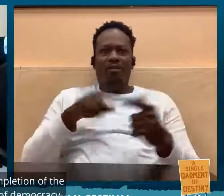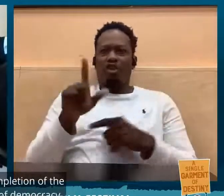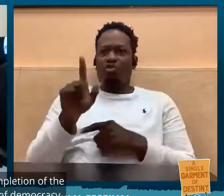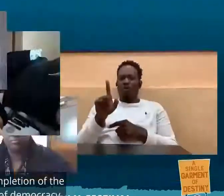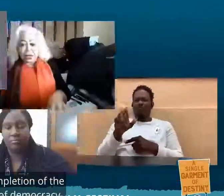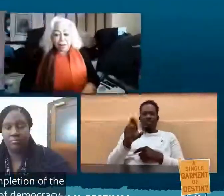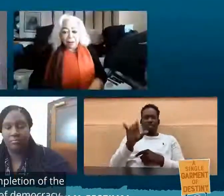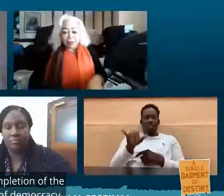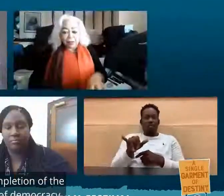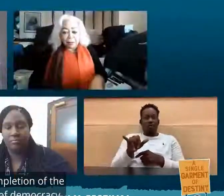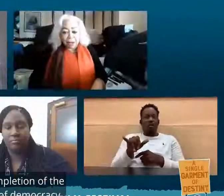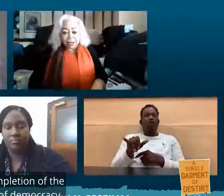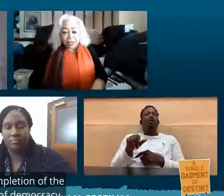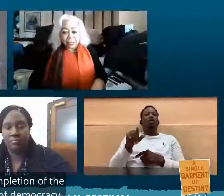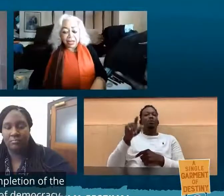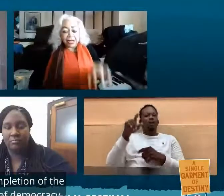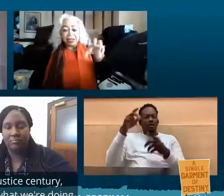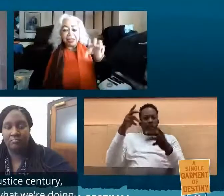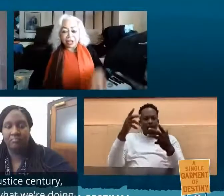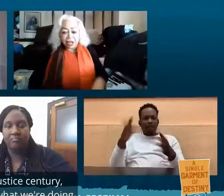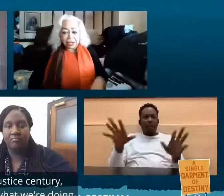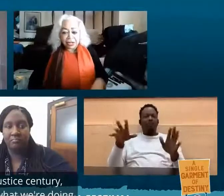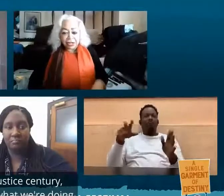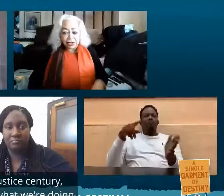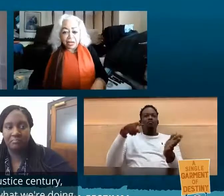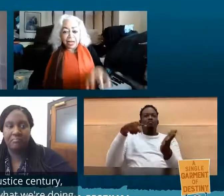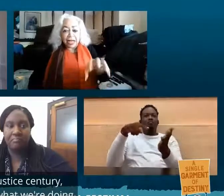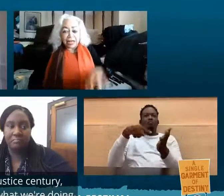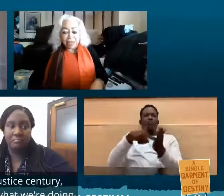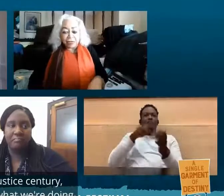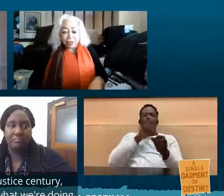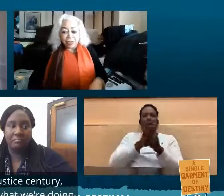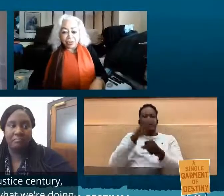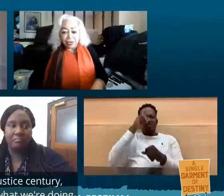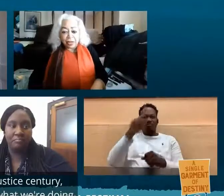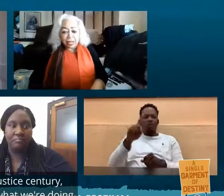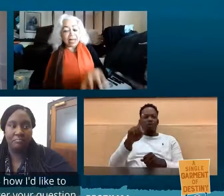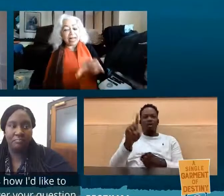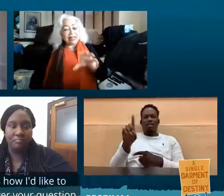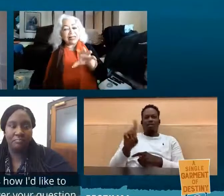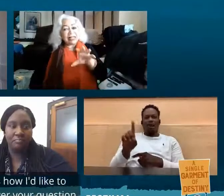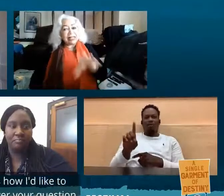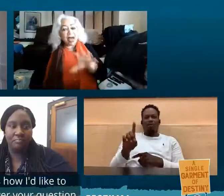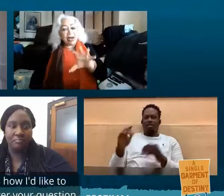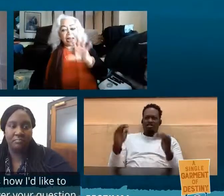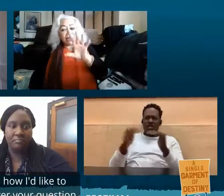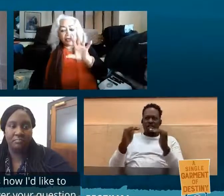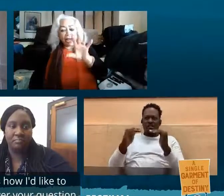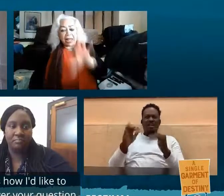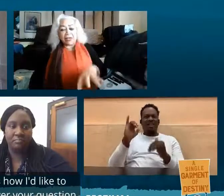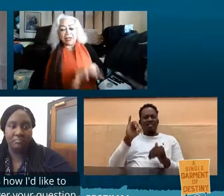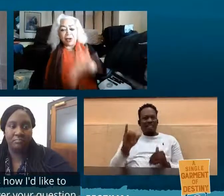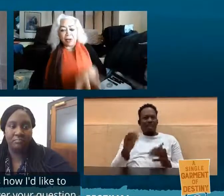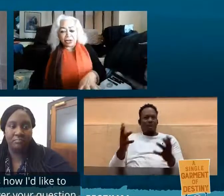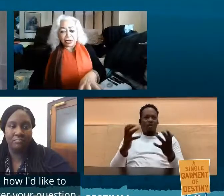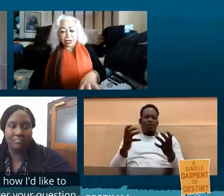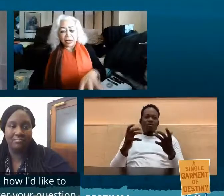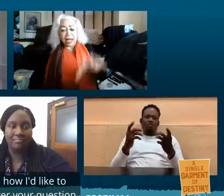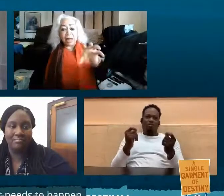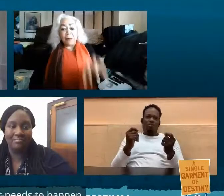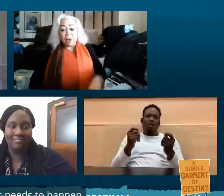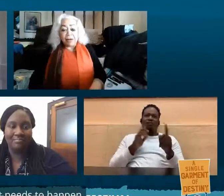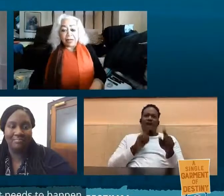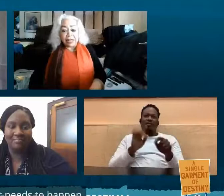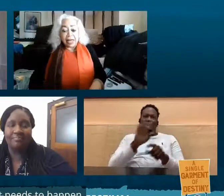century, is the completion of the promise of democracy. It is the justice century, and that is what we're doing. And that's how I'd like to try and answer your